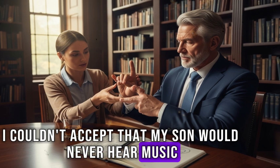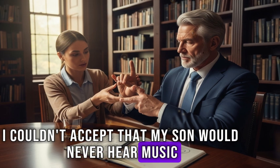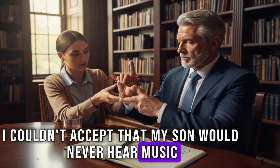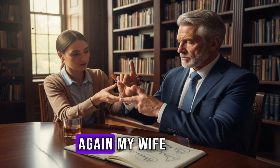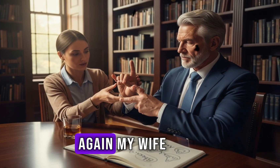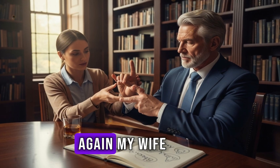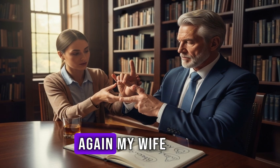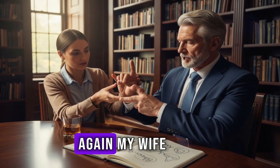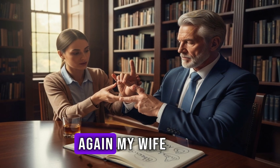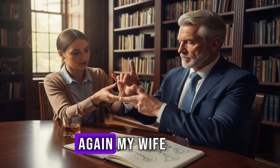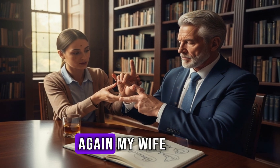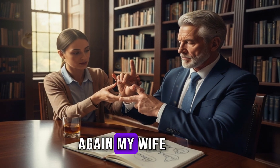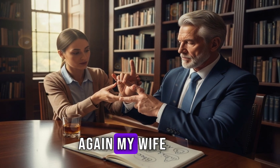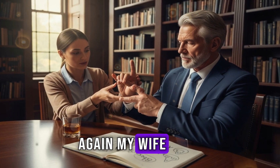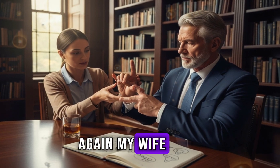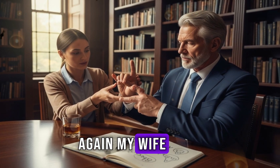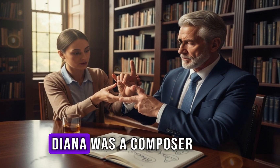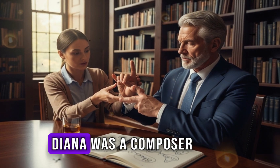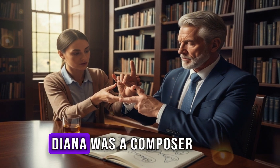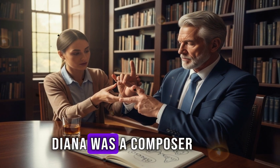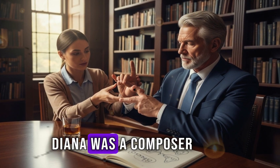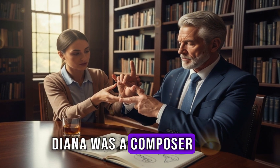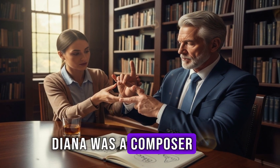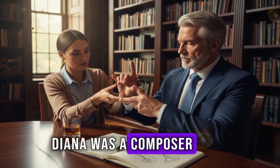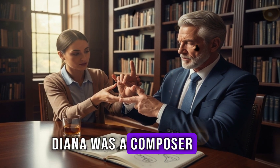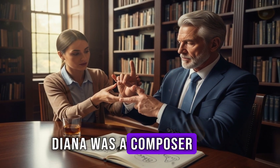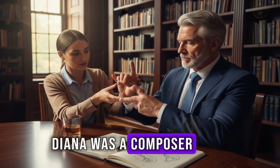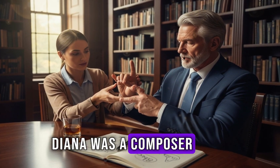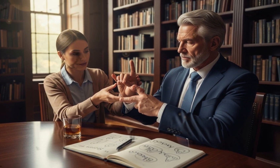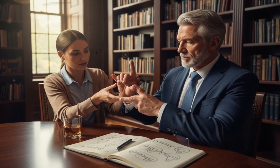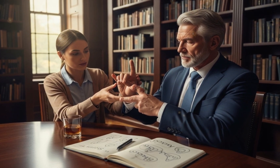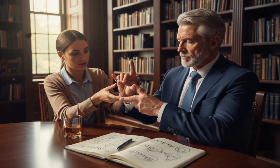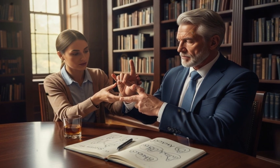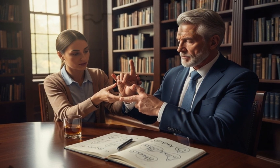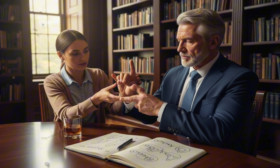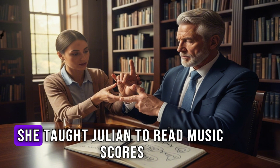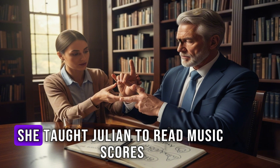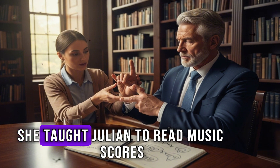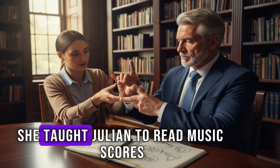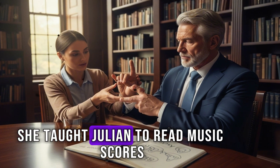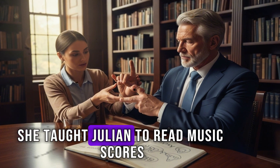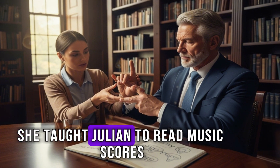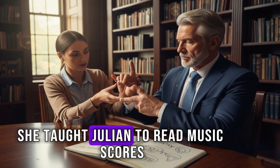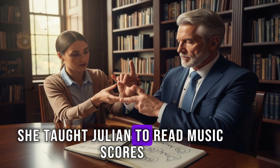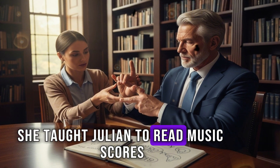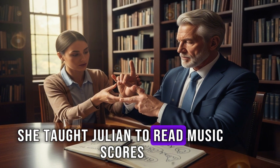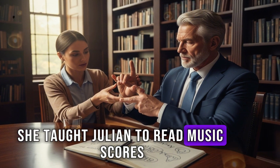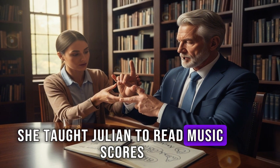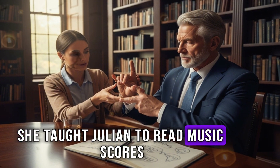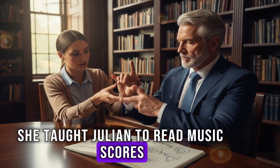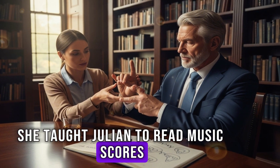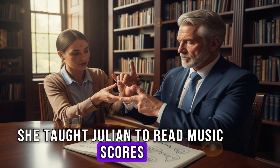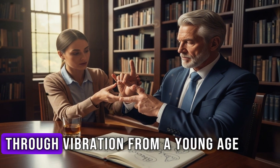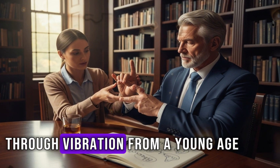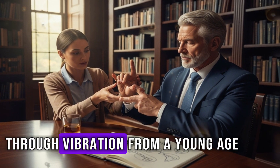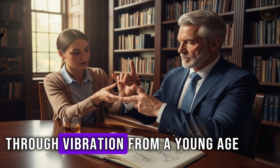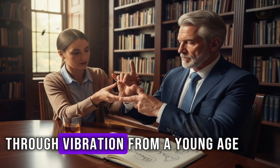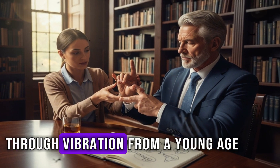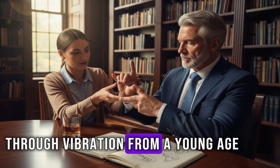music again. My wife Diana was a composer. She taught Julian to read music scores through vibration from a